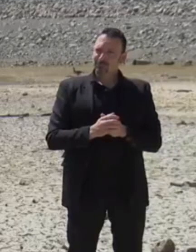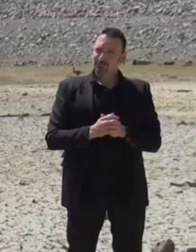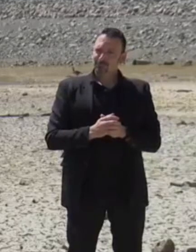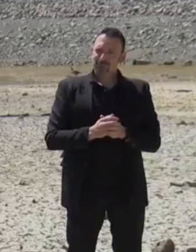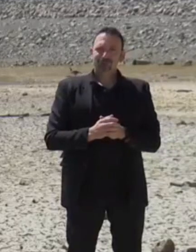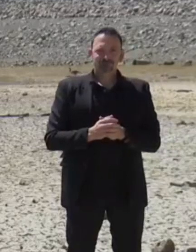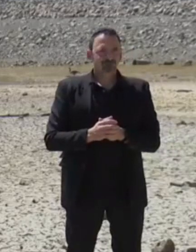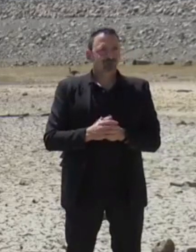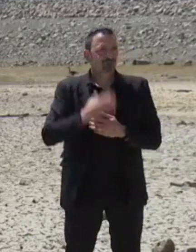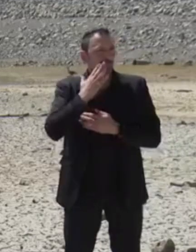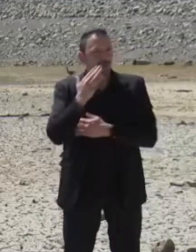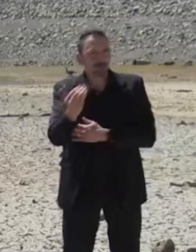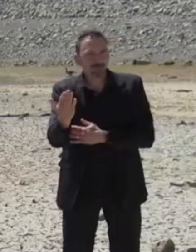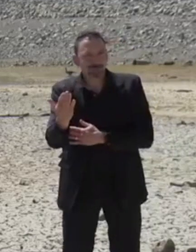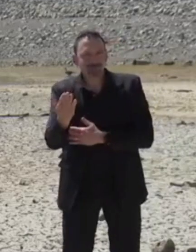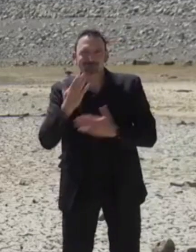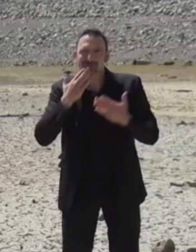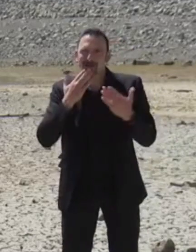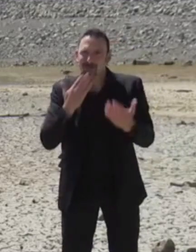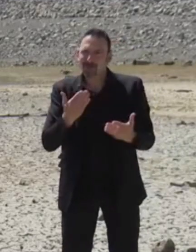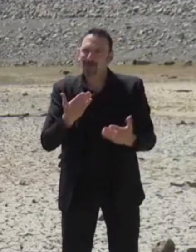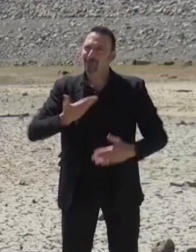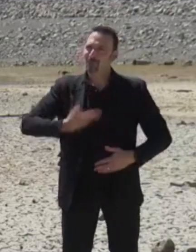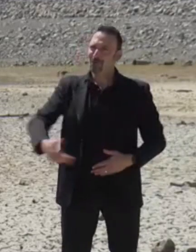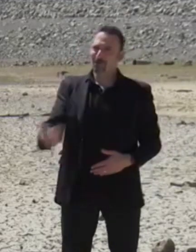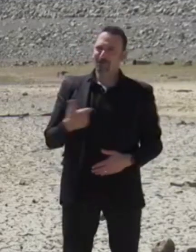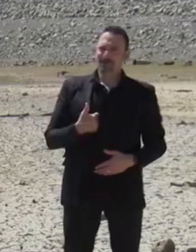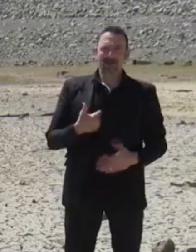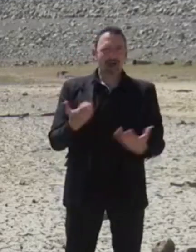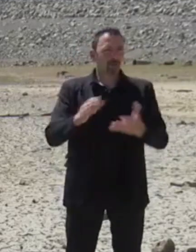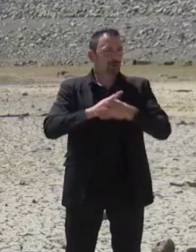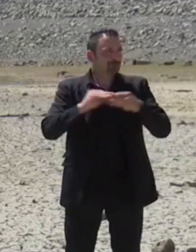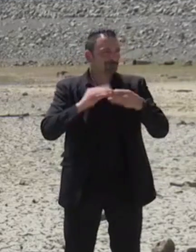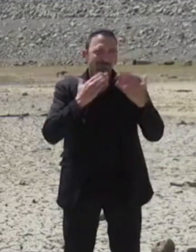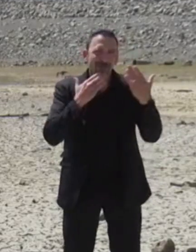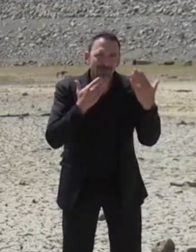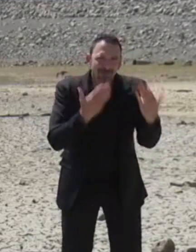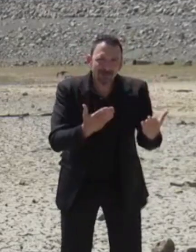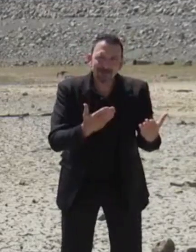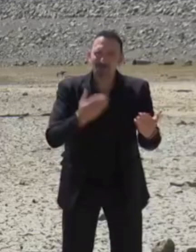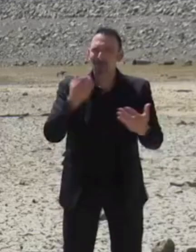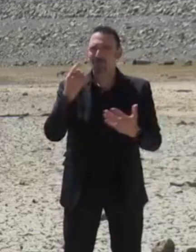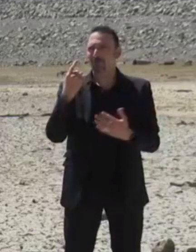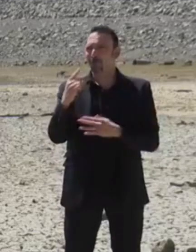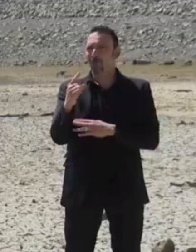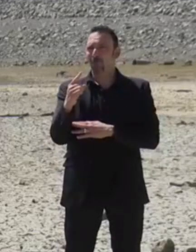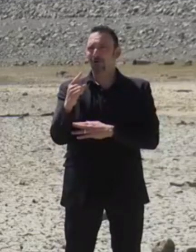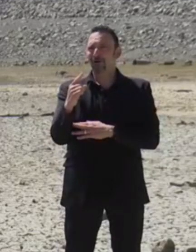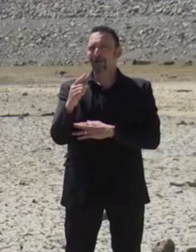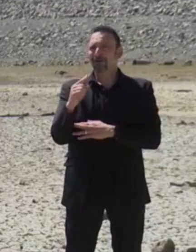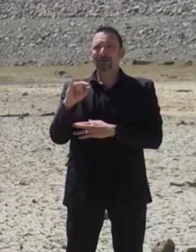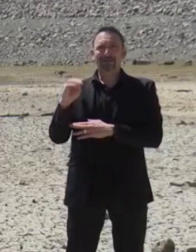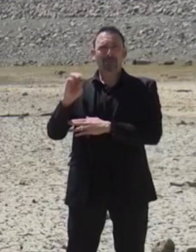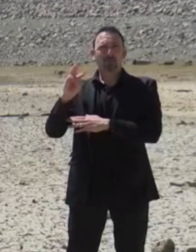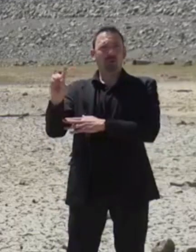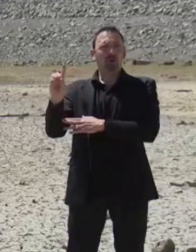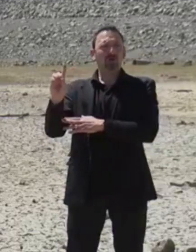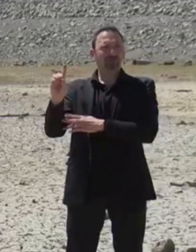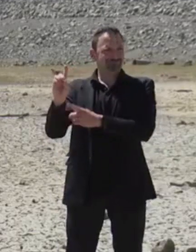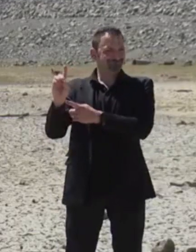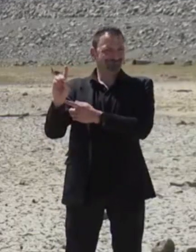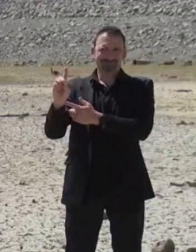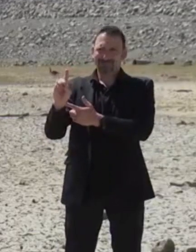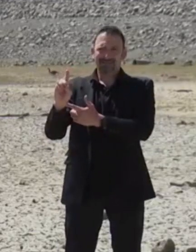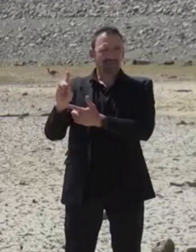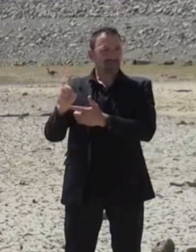Good morning. Thank you for allowing me to be here today. I want to take a moment to say thank you for Assemblymember Wood's tenacious leadership on behalf of the North